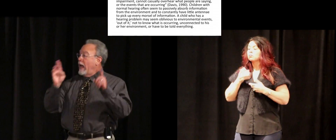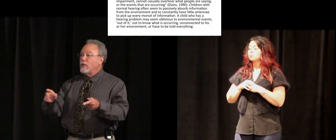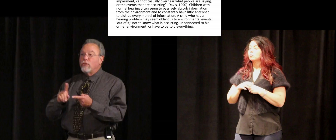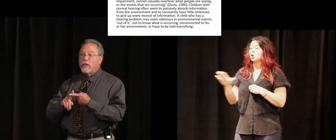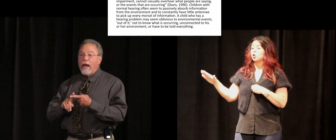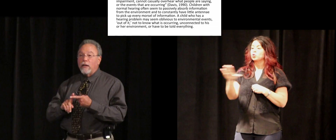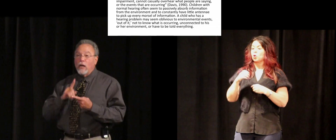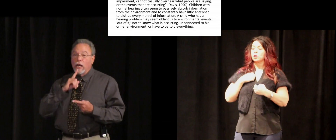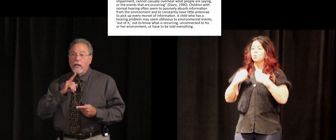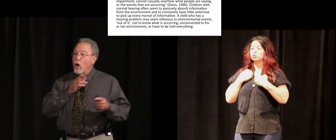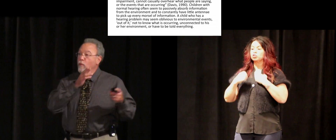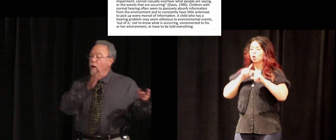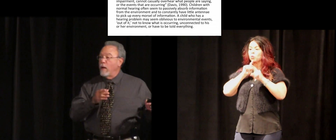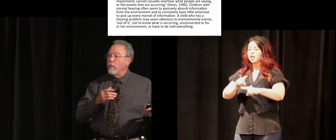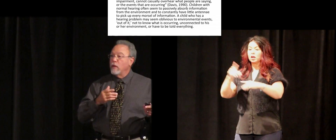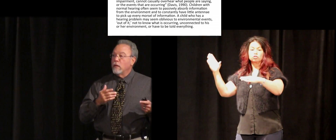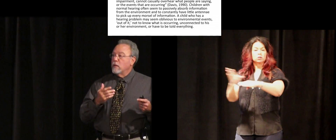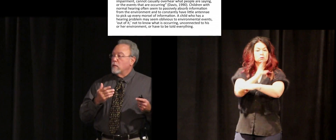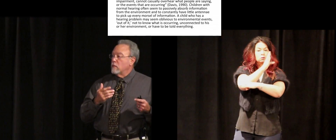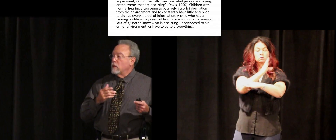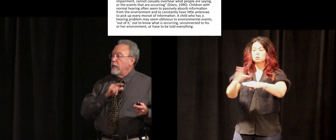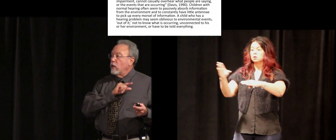and to be good at it,